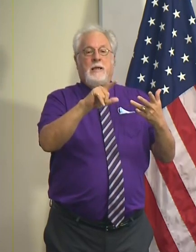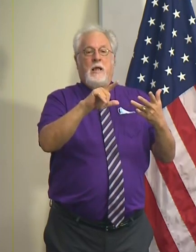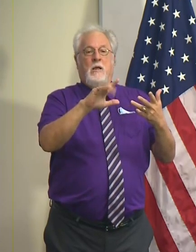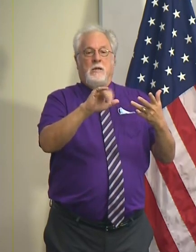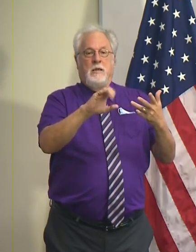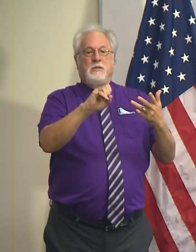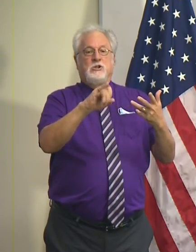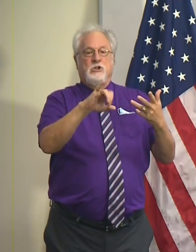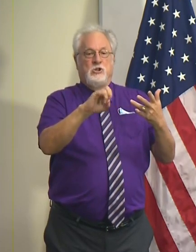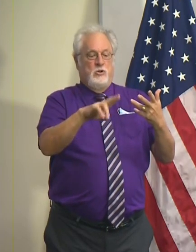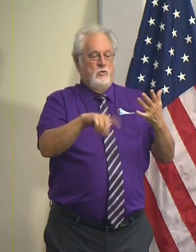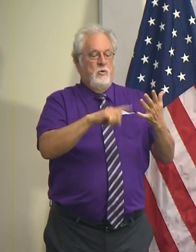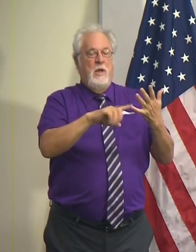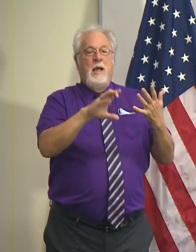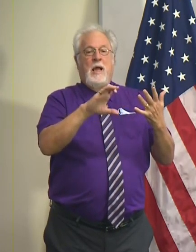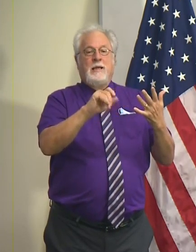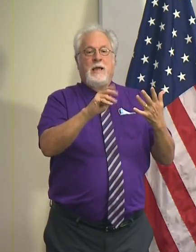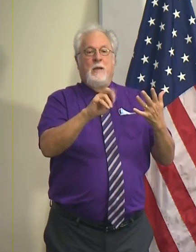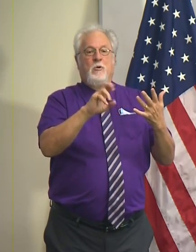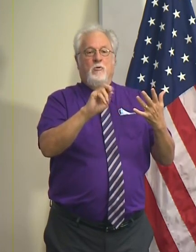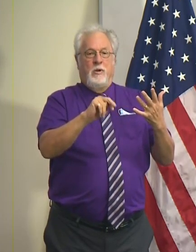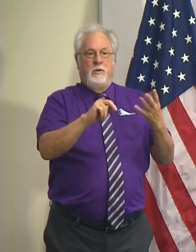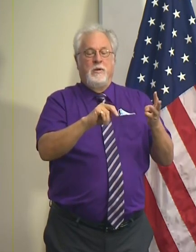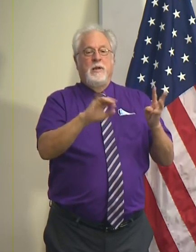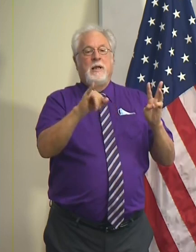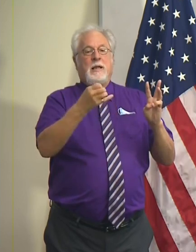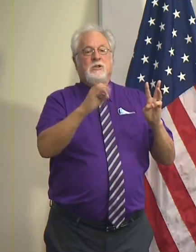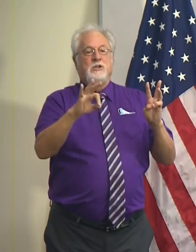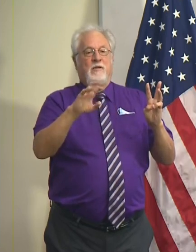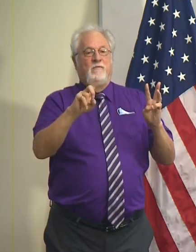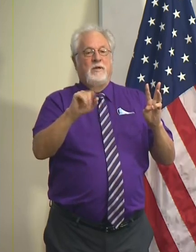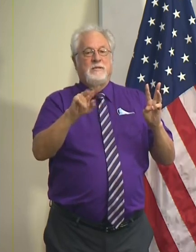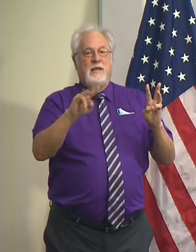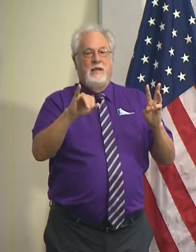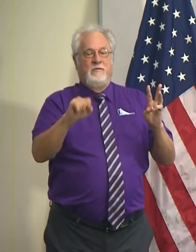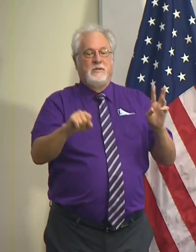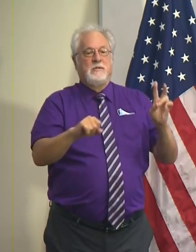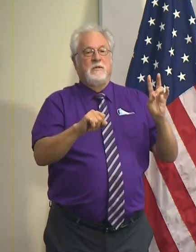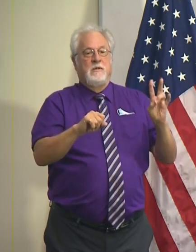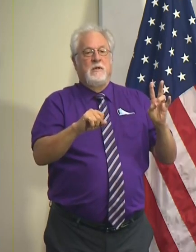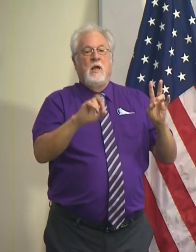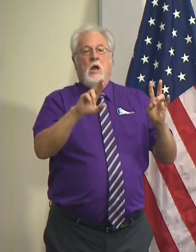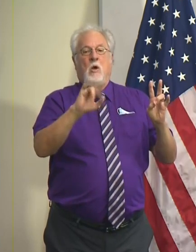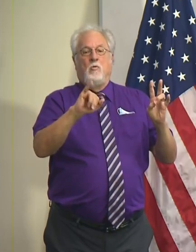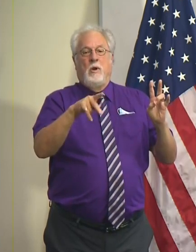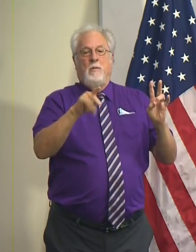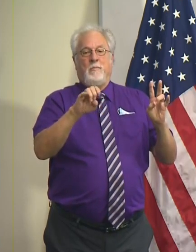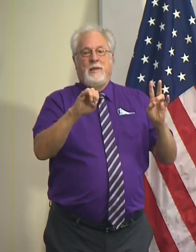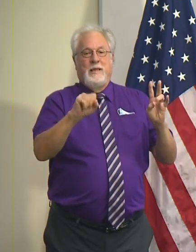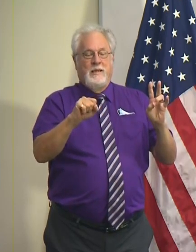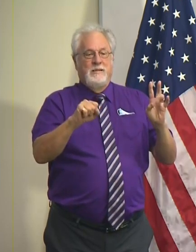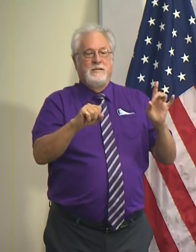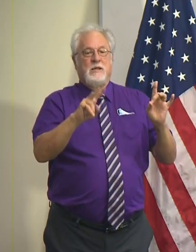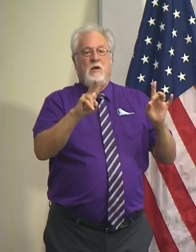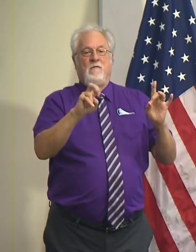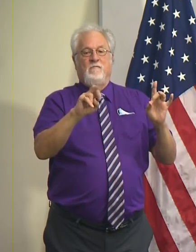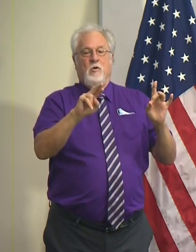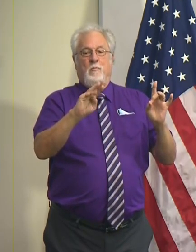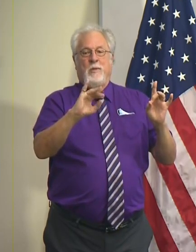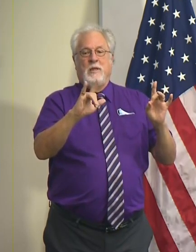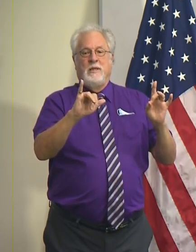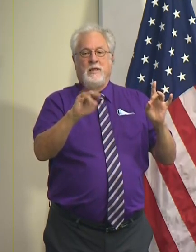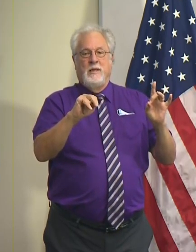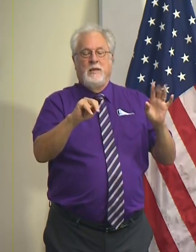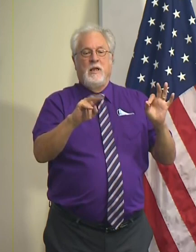Calcasieu, Cameron, Jefferson Davis, Rapides, Vermilion,